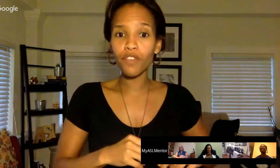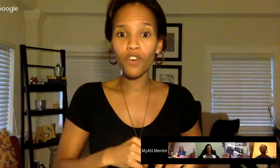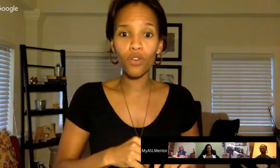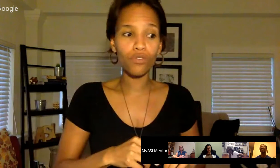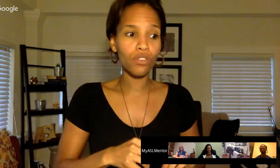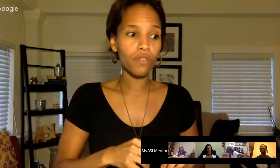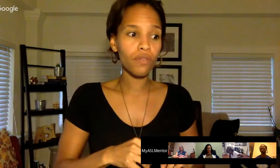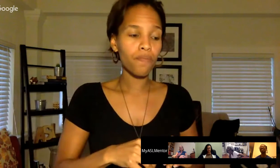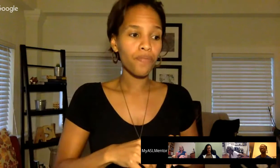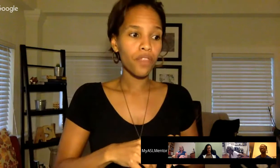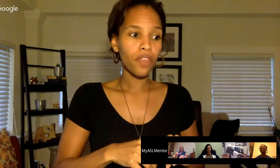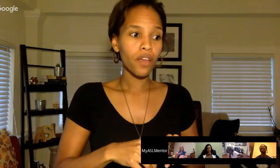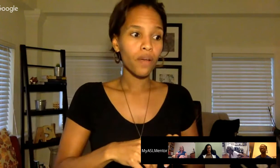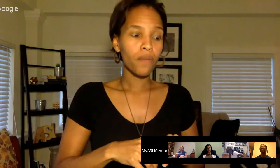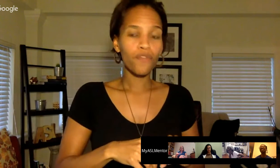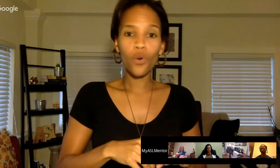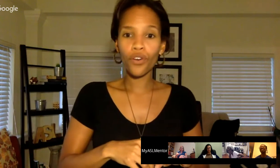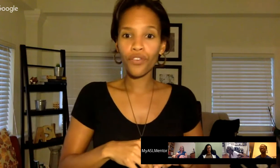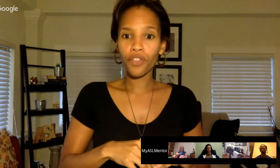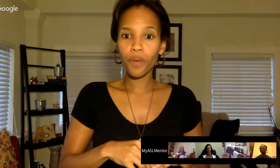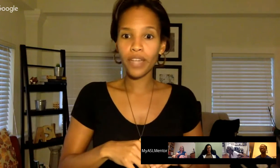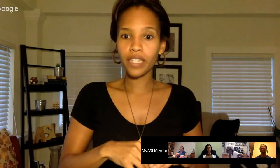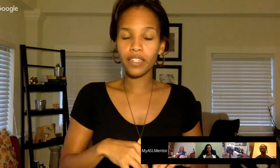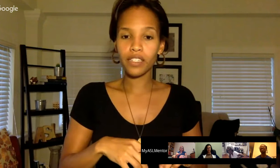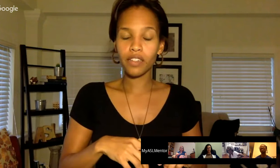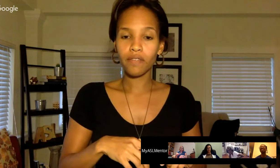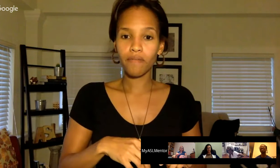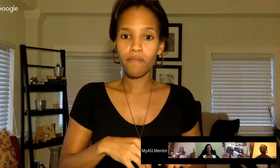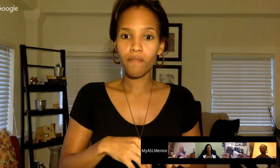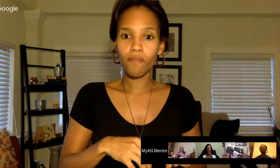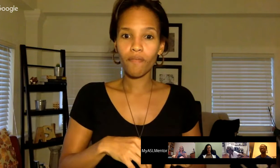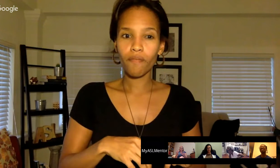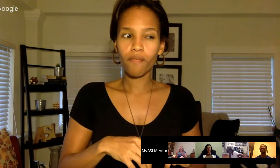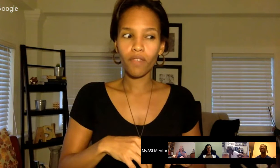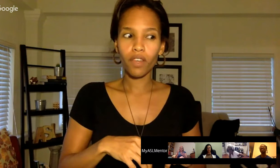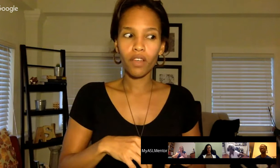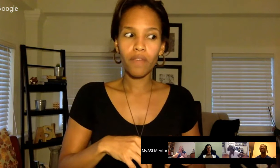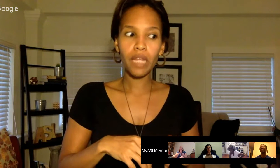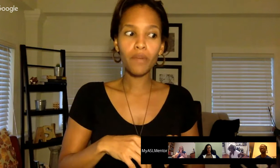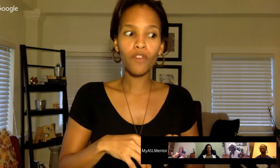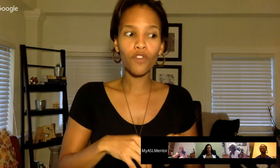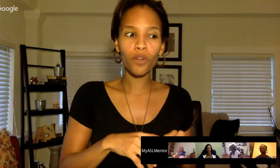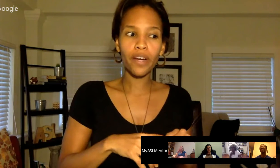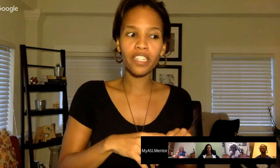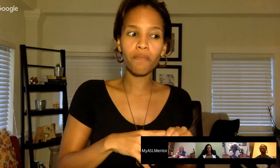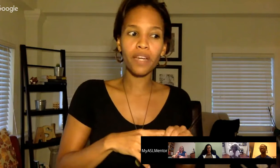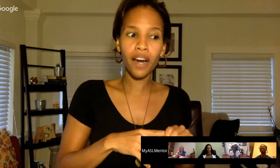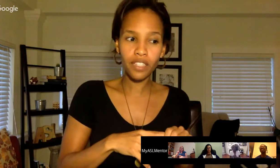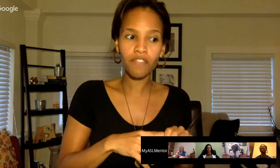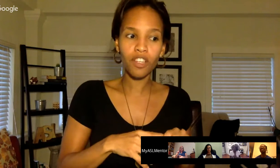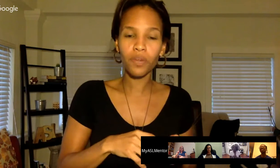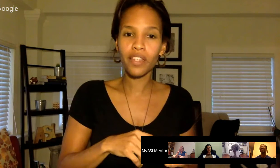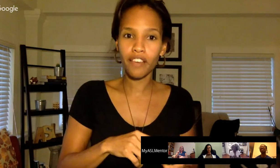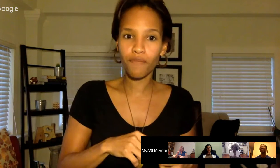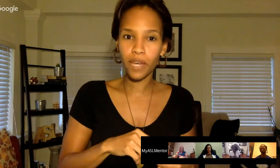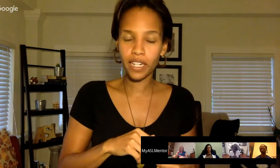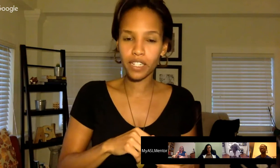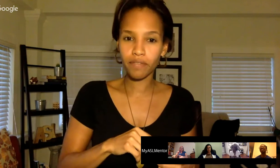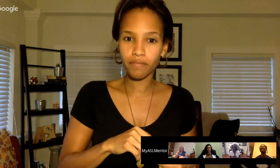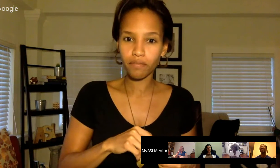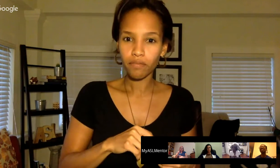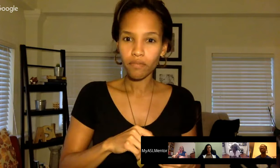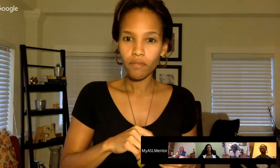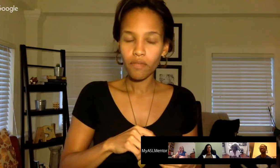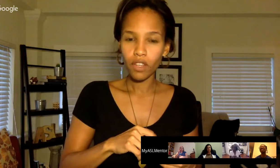would somebody vote for the president? Many people vote for a president because of the VP they've